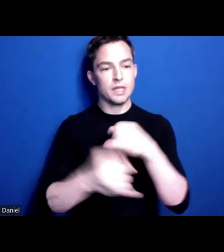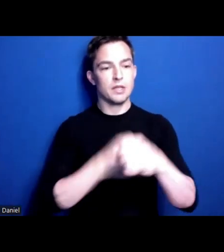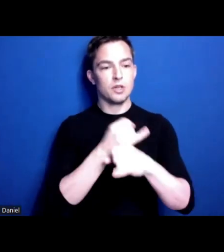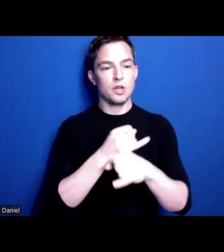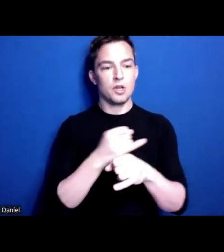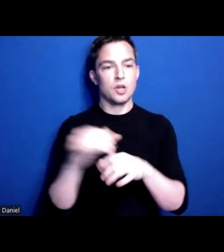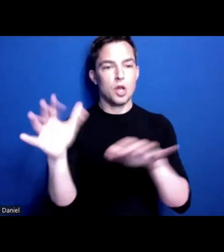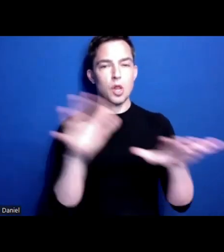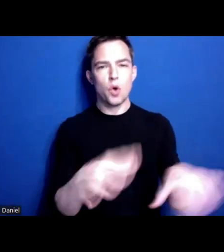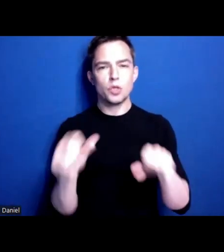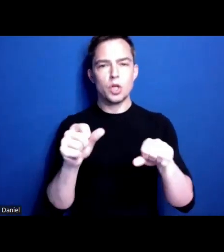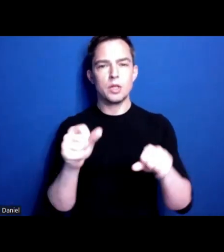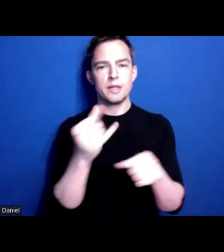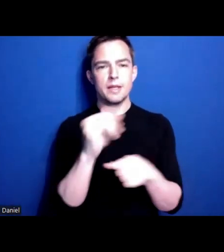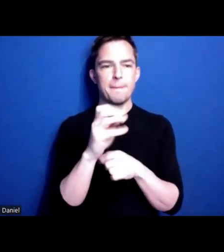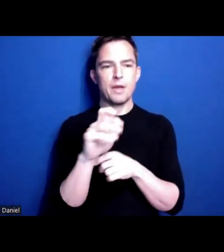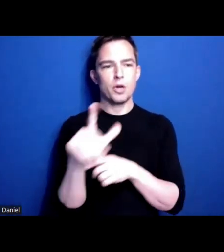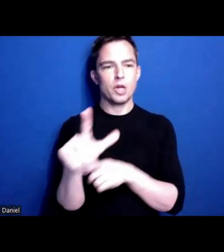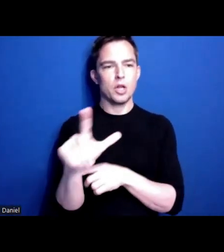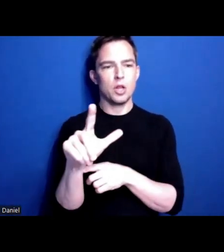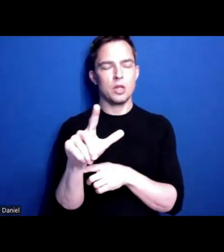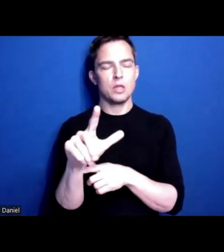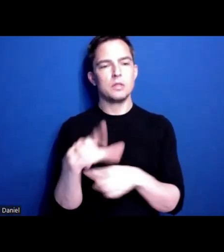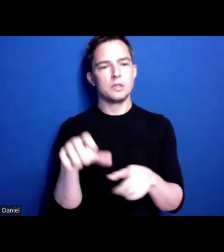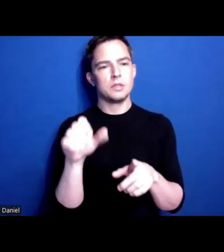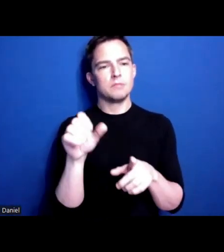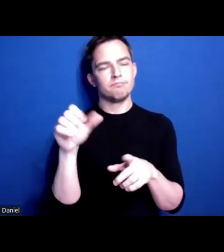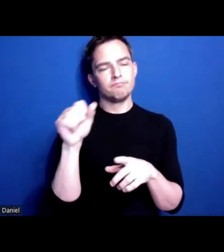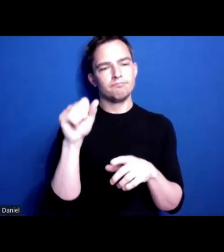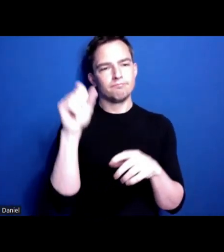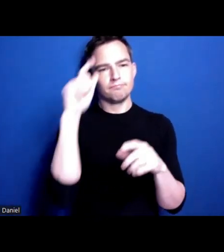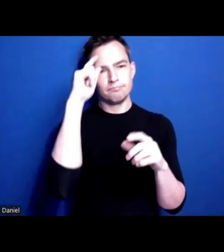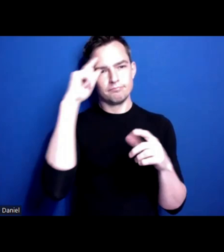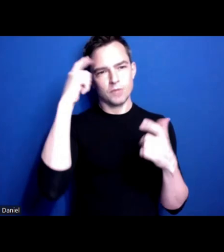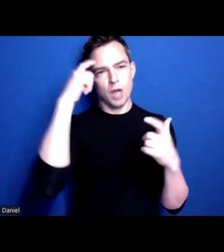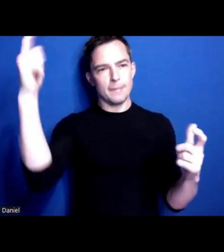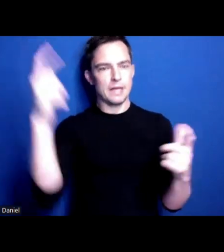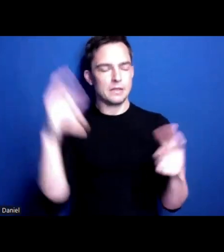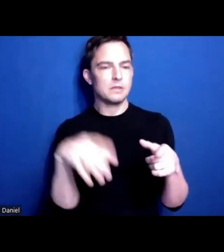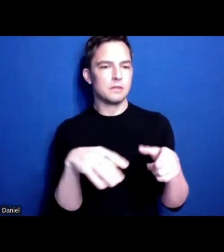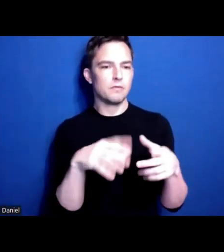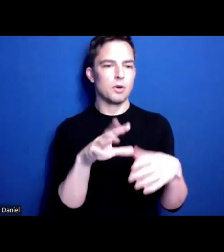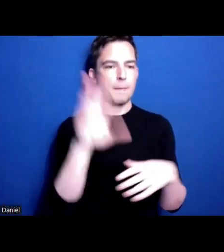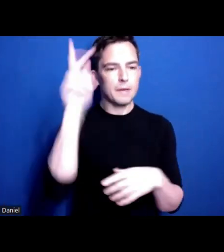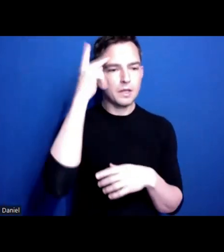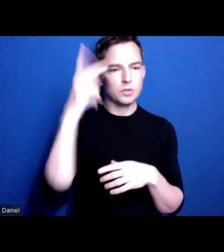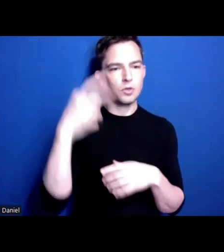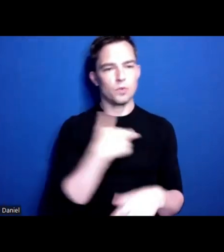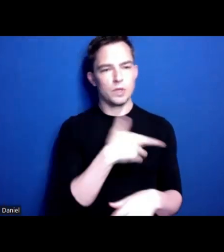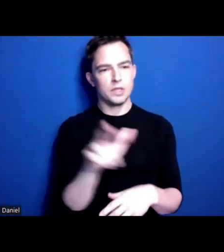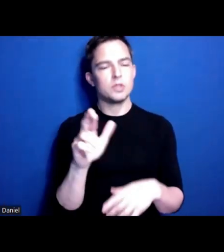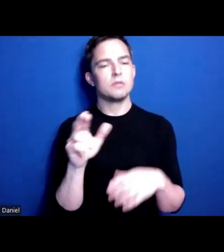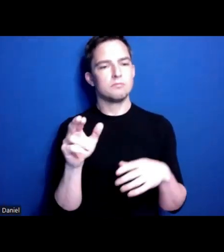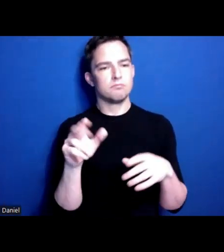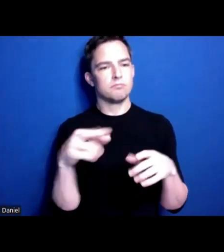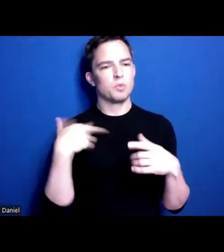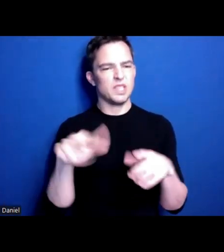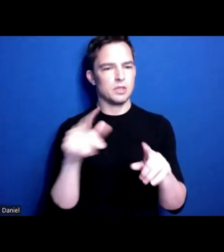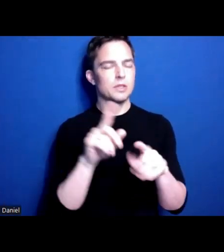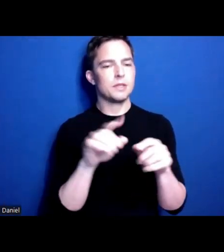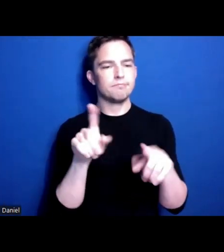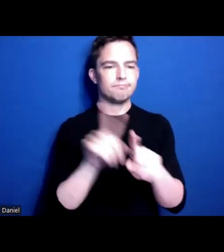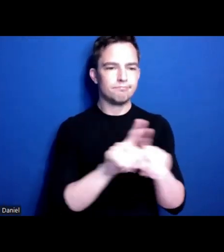colonial imperial complex of economic, political, religious, and educational institutions